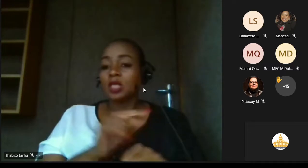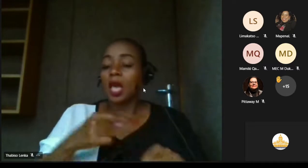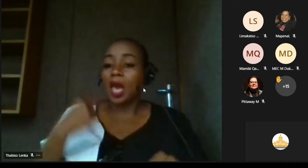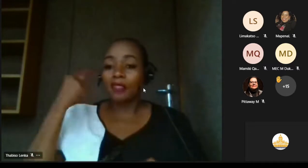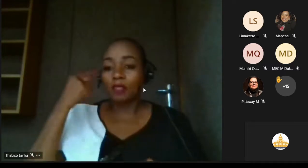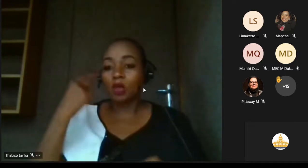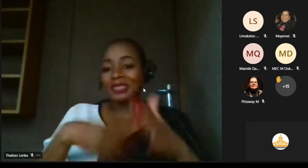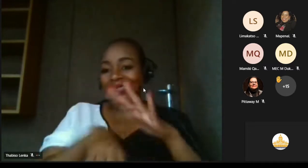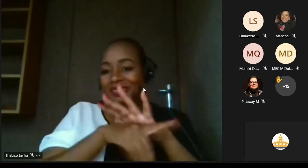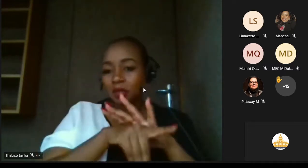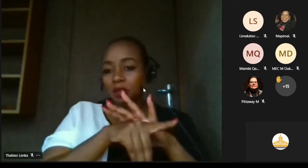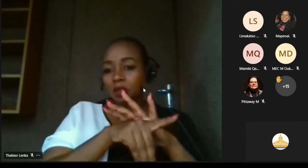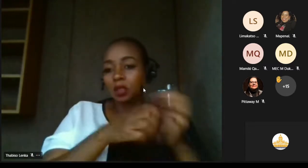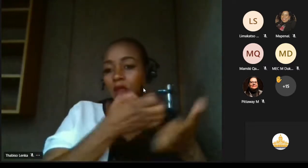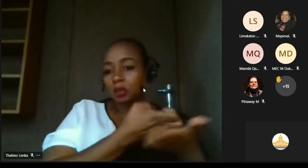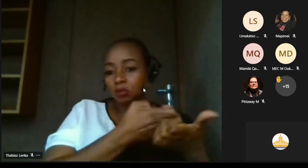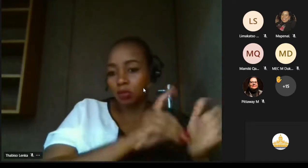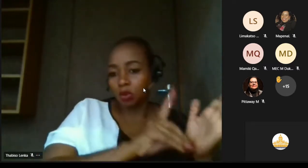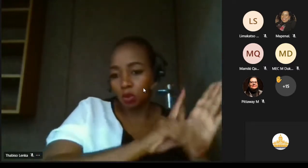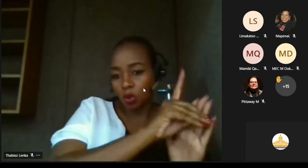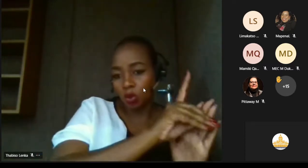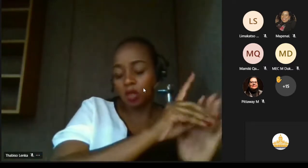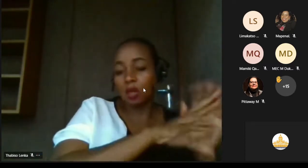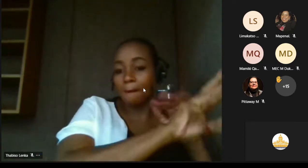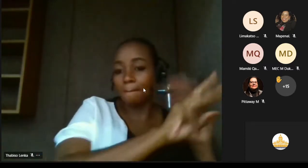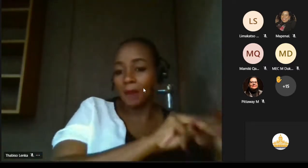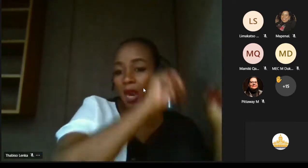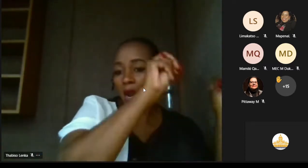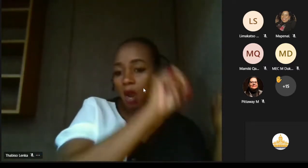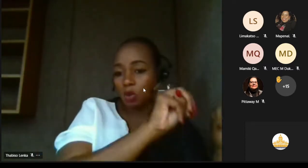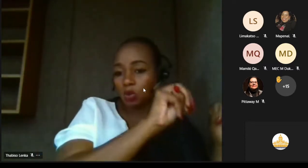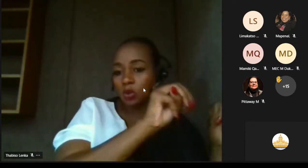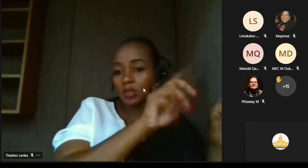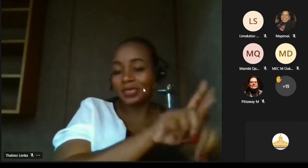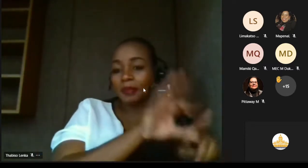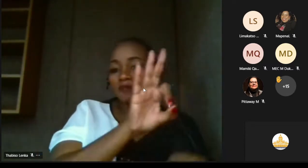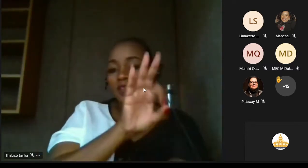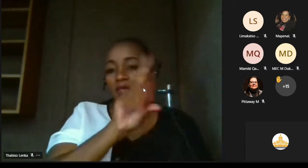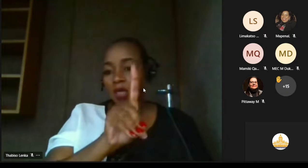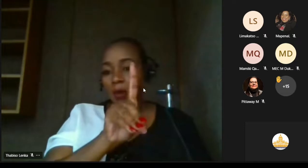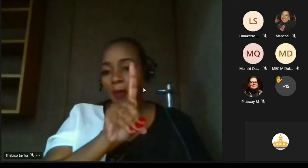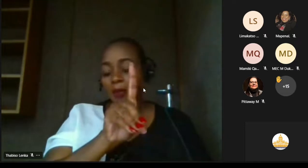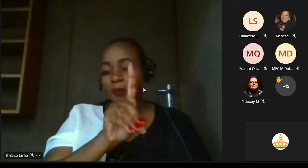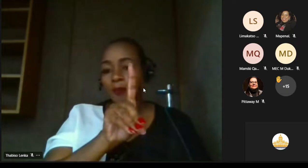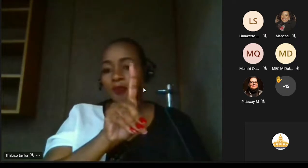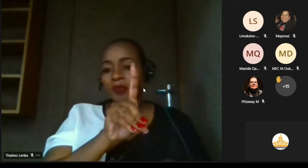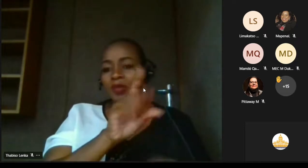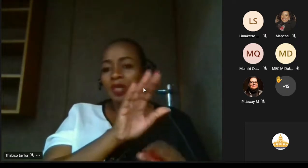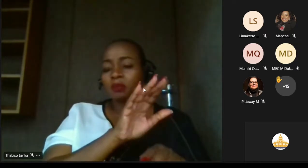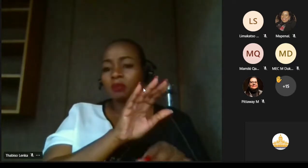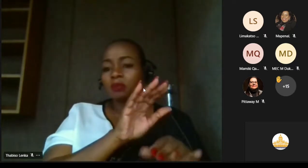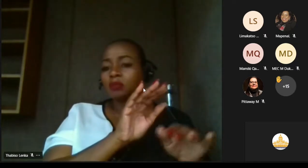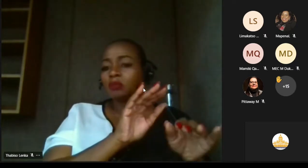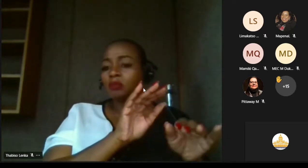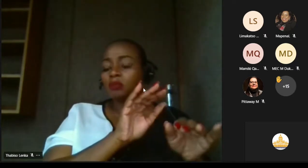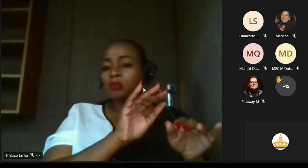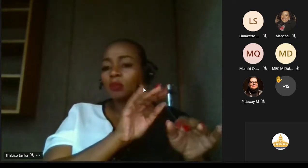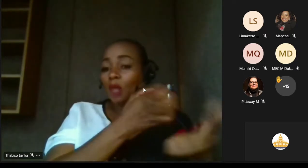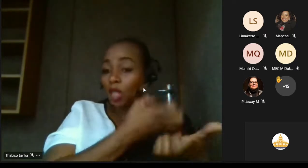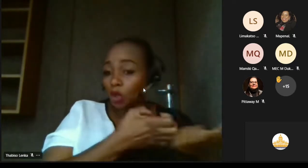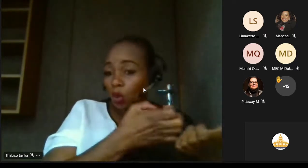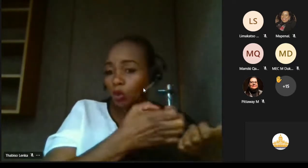district economic growths as well. We find that Mangaung Metro and Fezile Dabie's jurisdiction dominance over our provincial